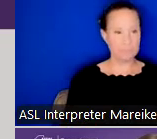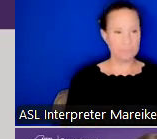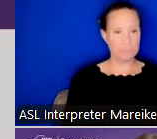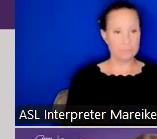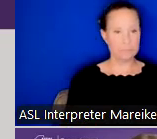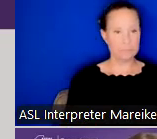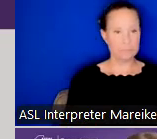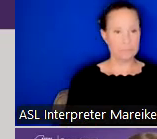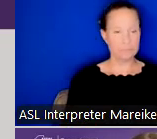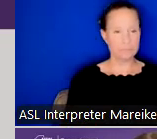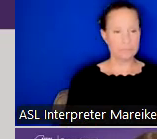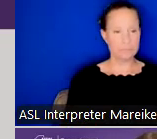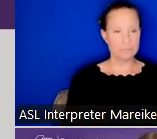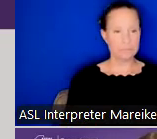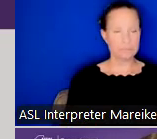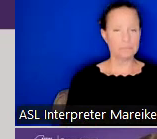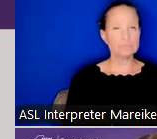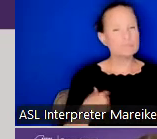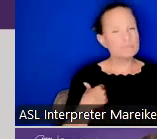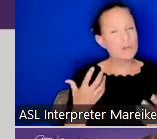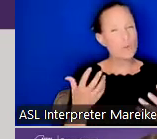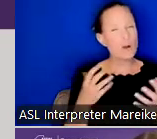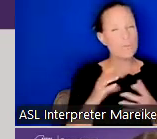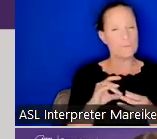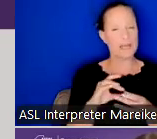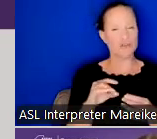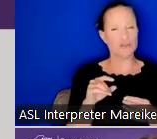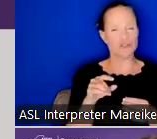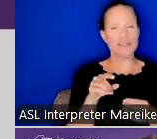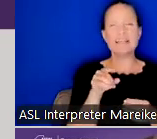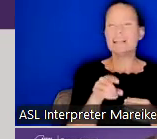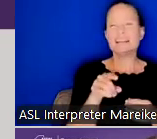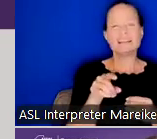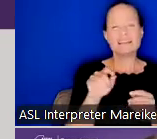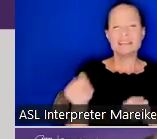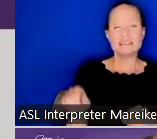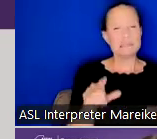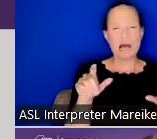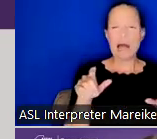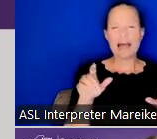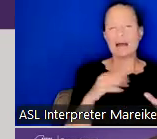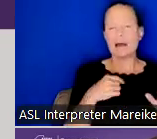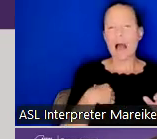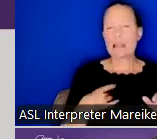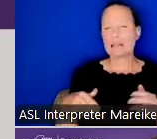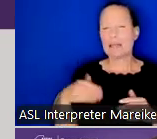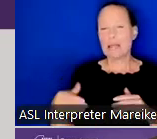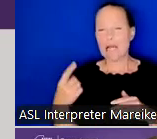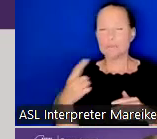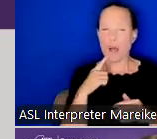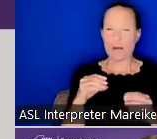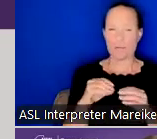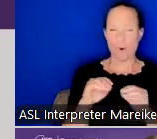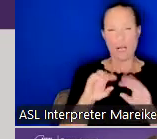Um, I do want to point out on this slide, I like my next slide better because it actually takes you through the member journey in a more